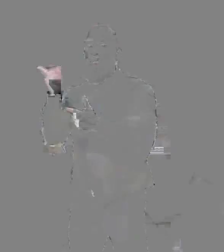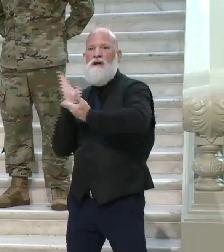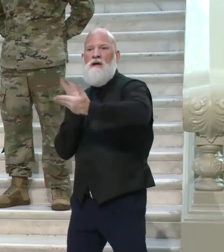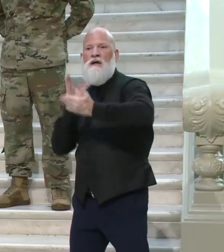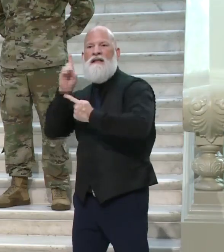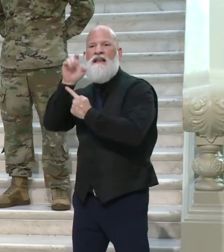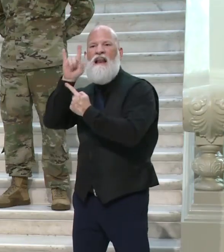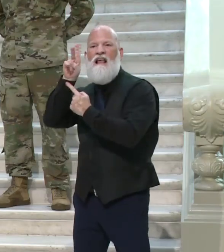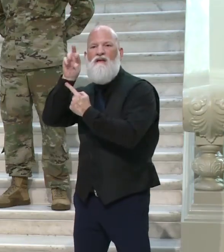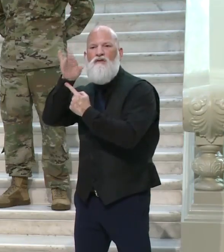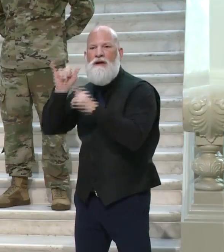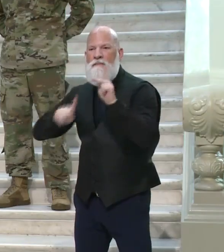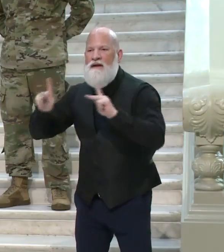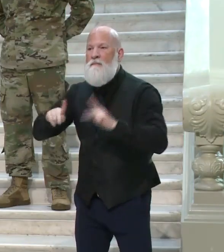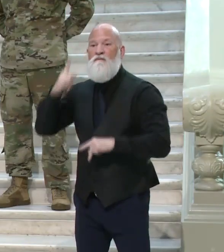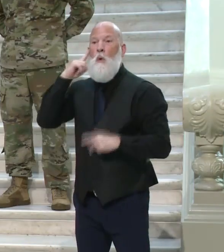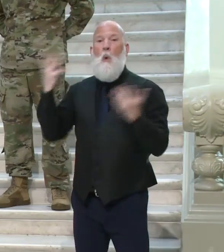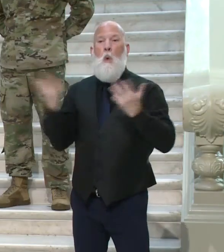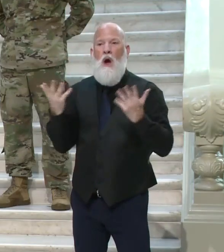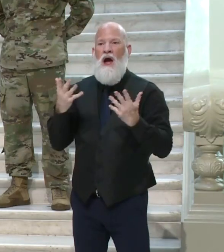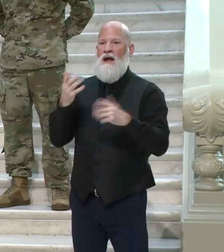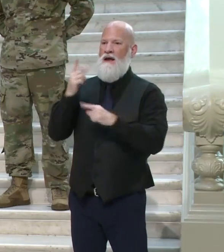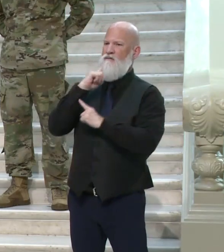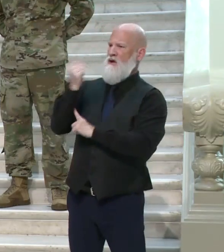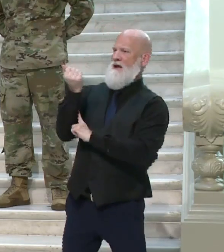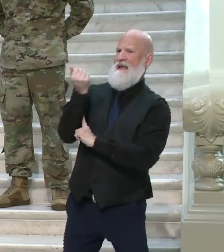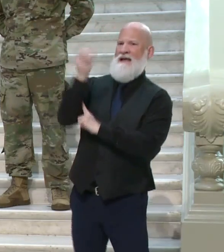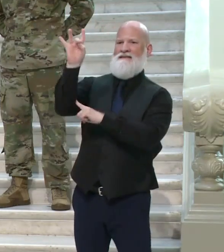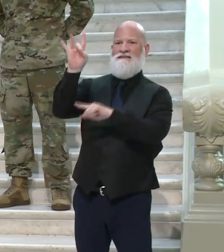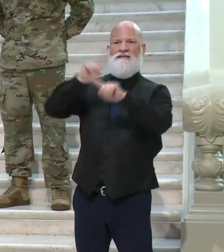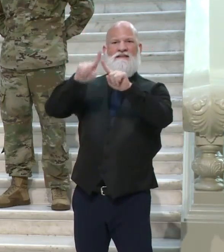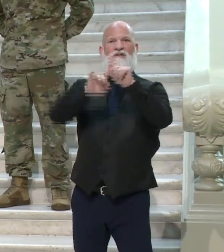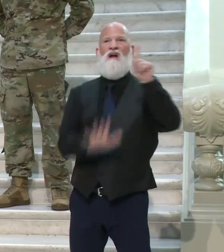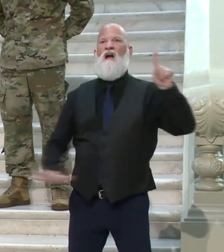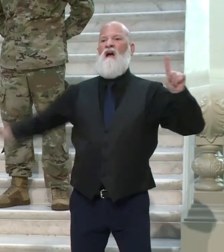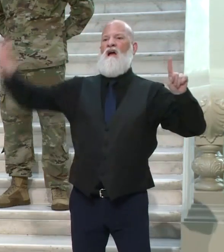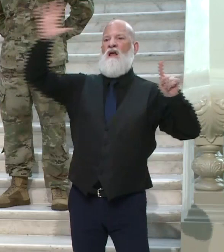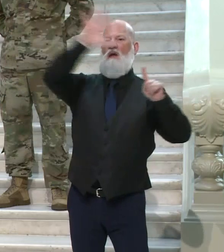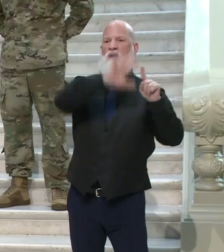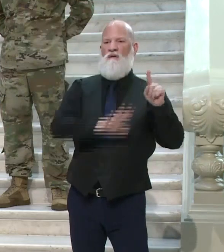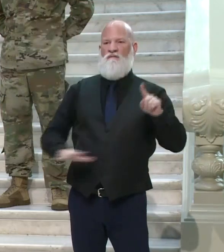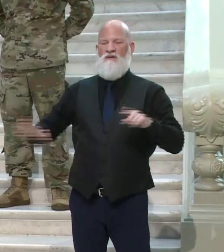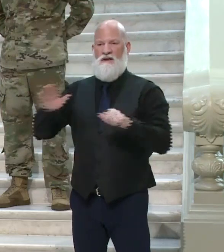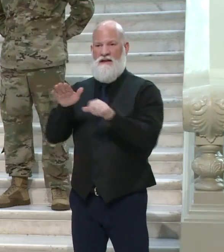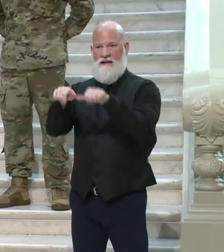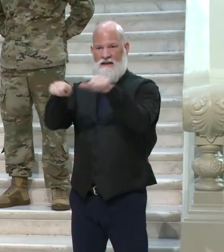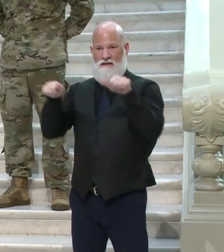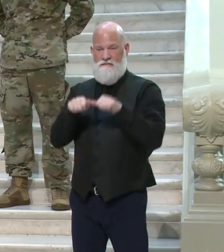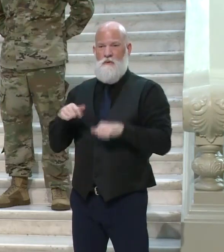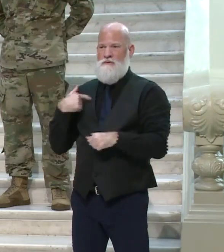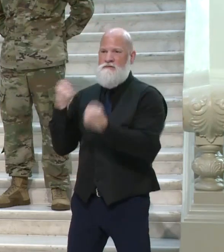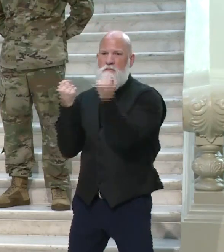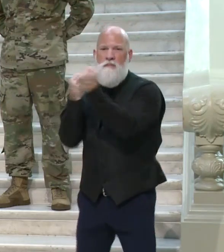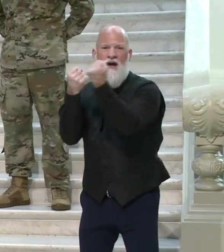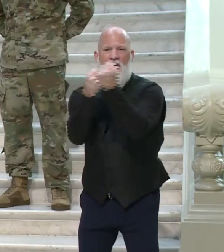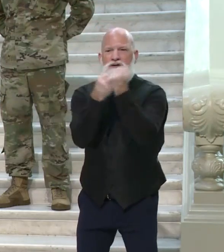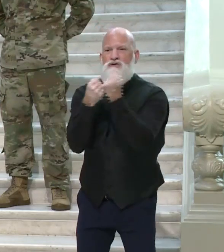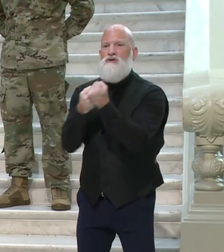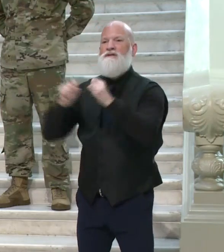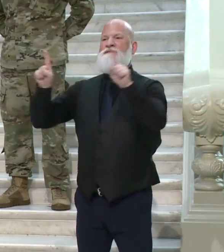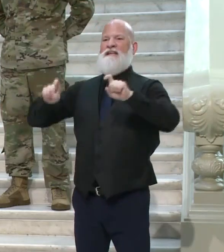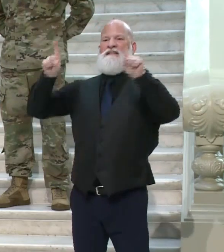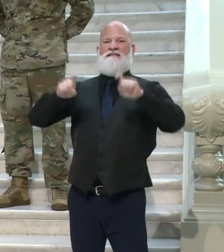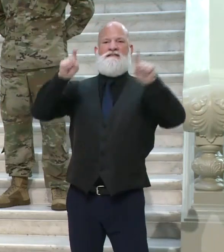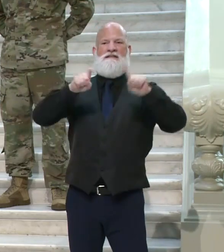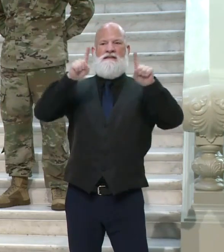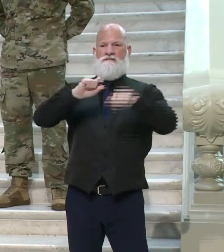health offices, logistics support at their warehouse, and reinforcements at the test sites. The Guard